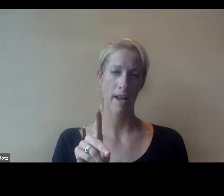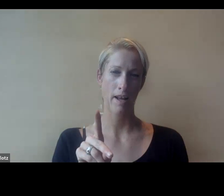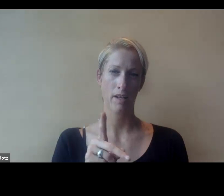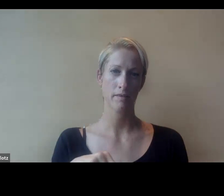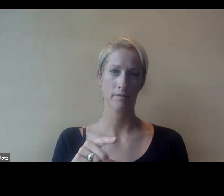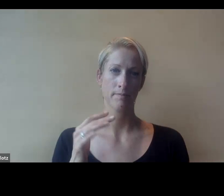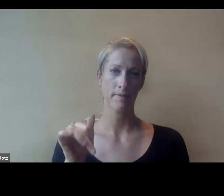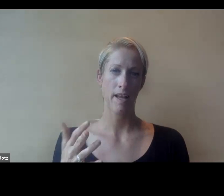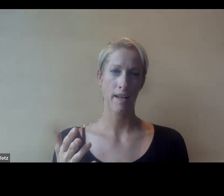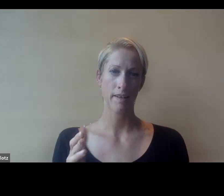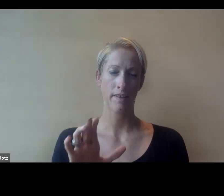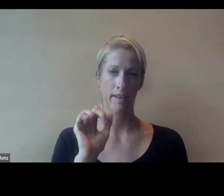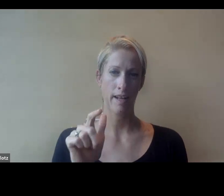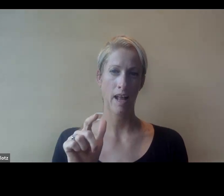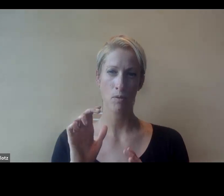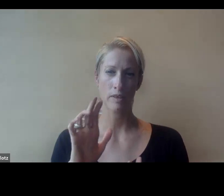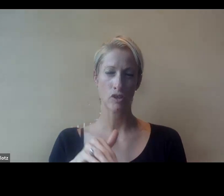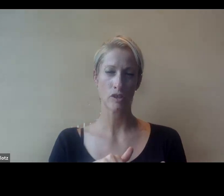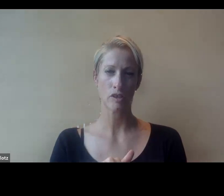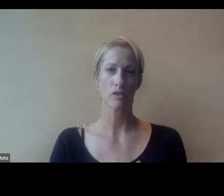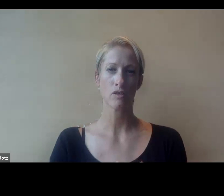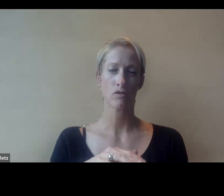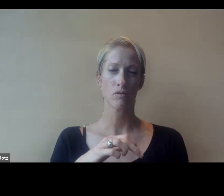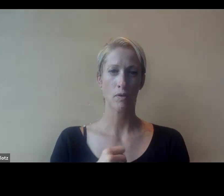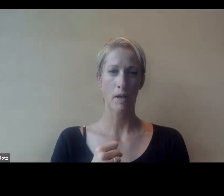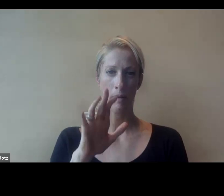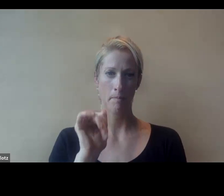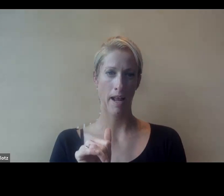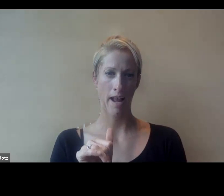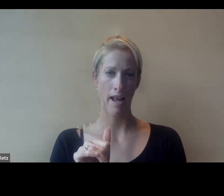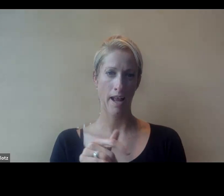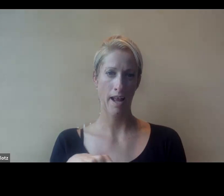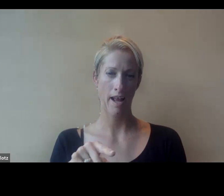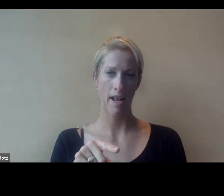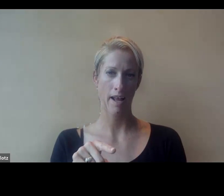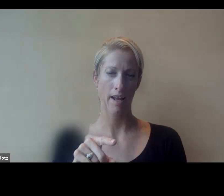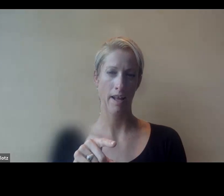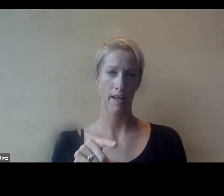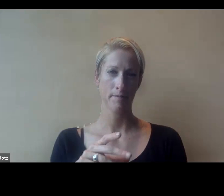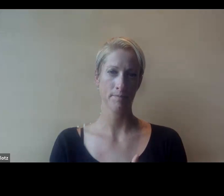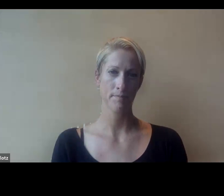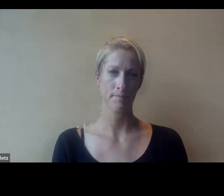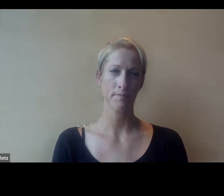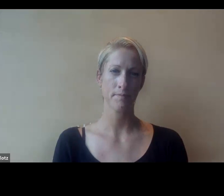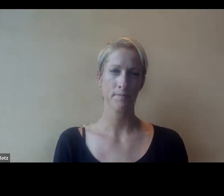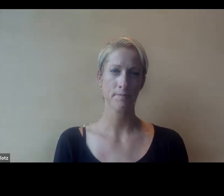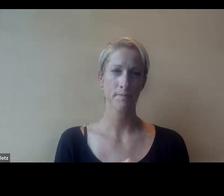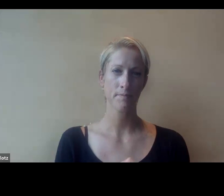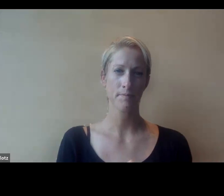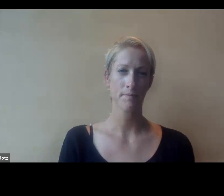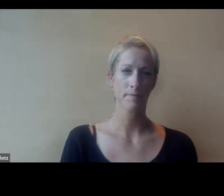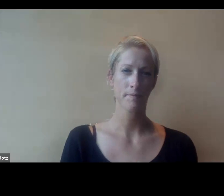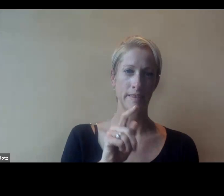Telecommunications Center was created by the Wireless Infrastructure Association. So for short, we call it TEC. We've developed over